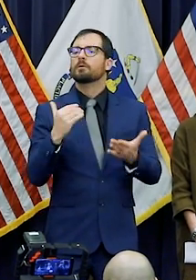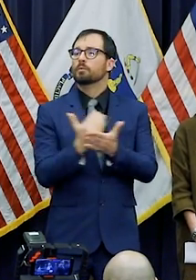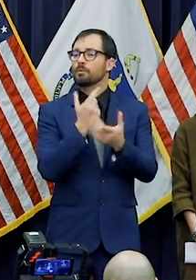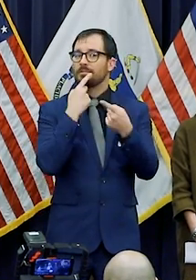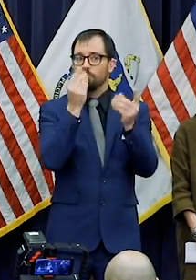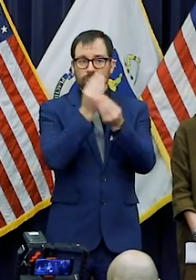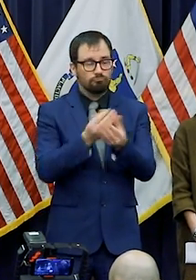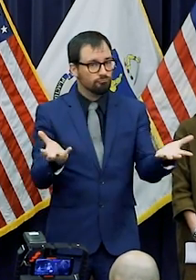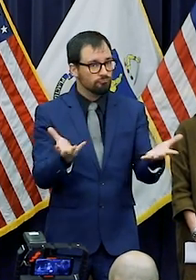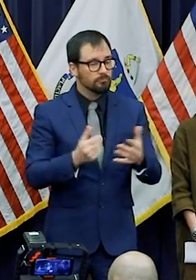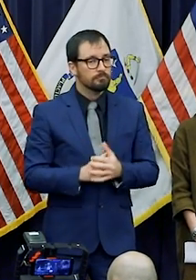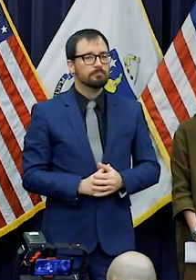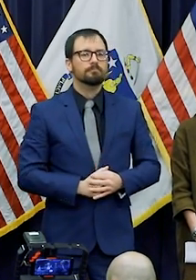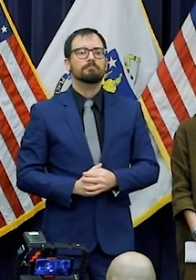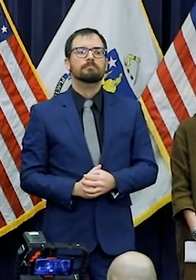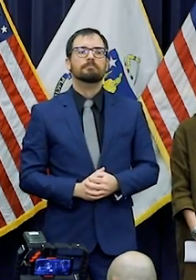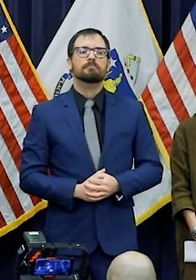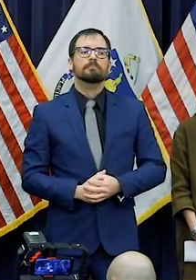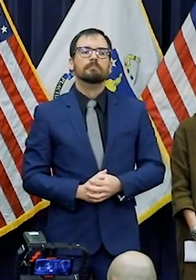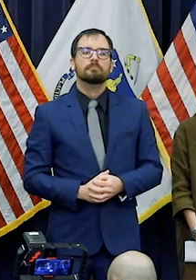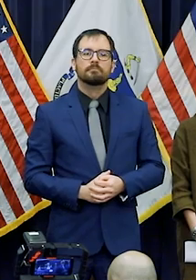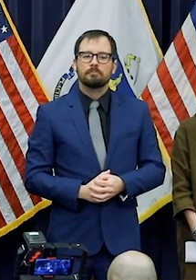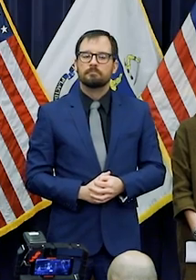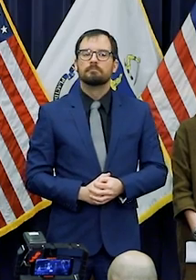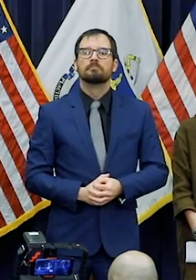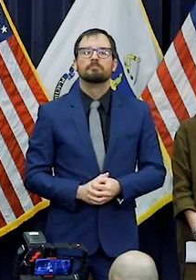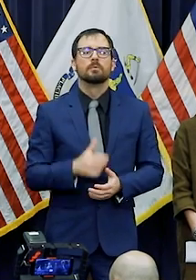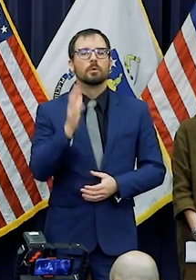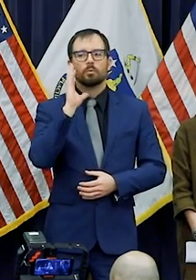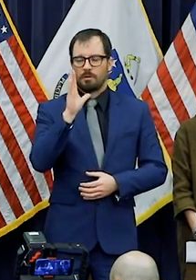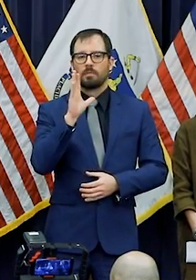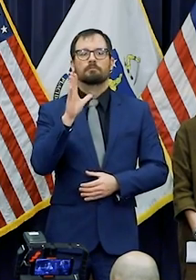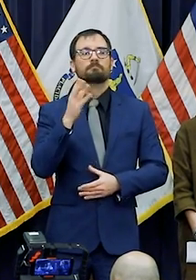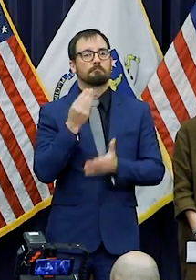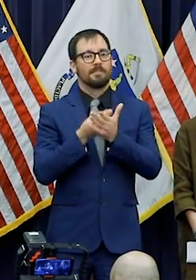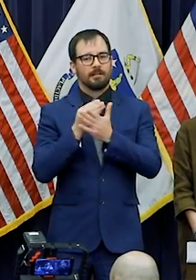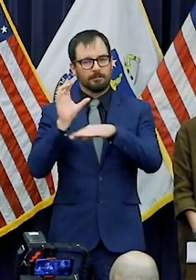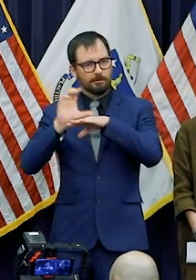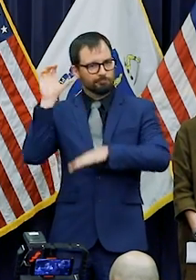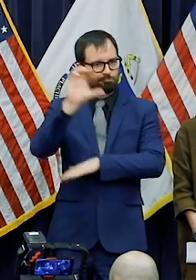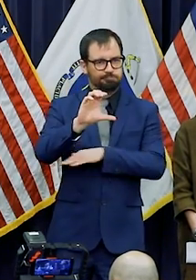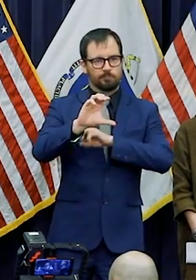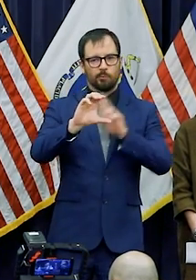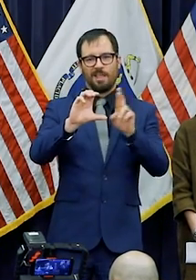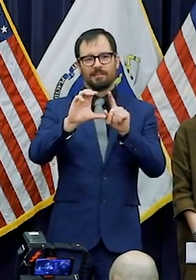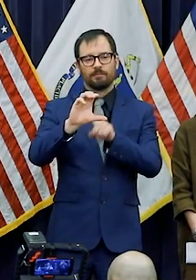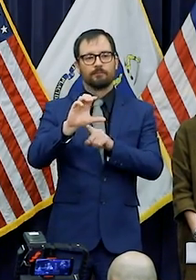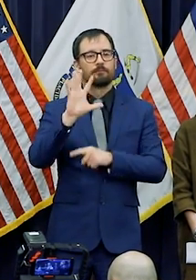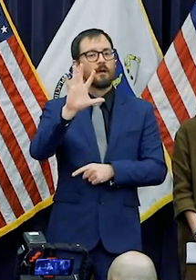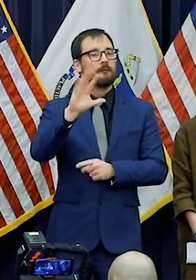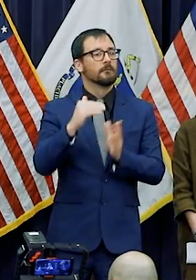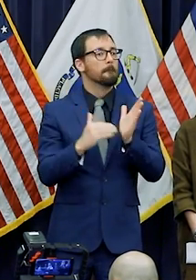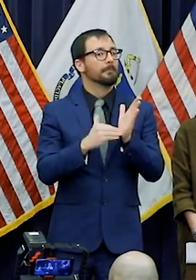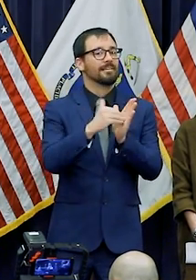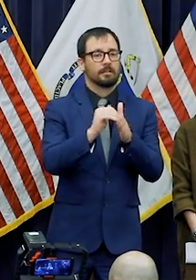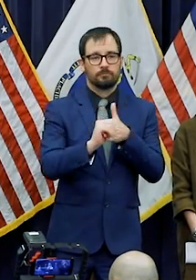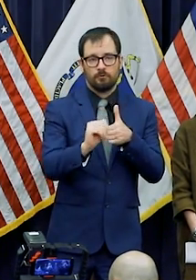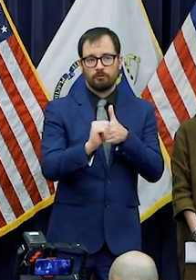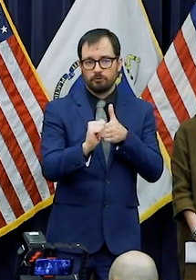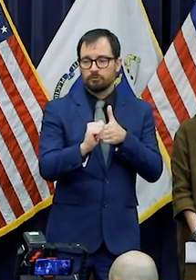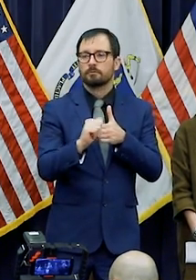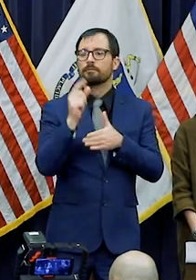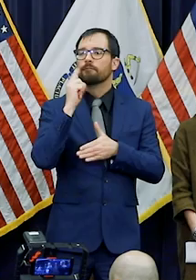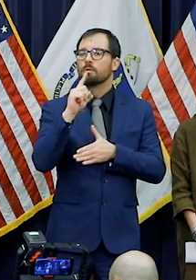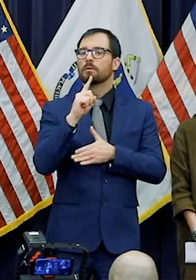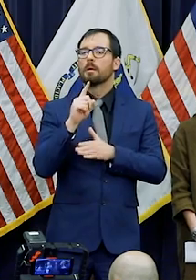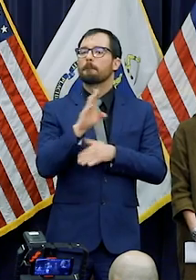a down payment of $5 million in emergency funds to local boards of health across the Commonwealth. That money will go out today and